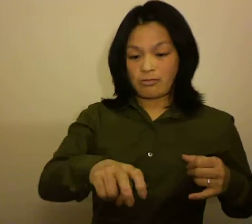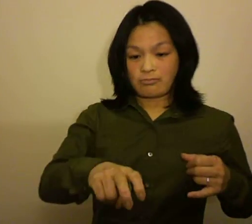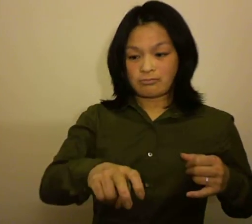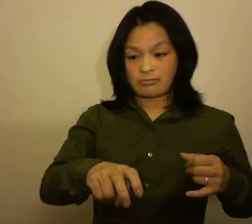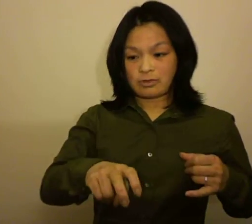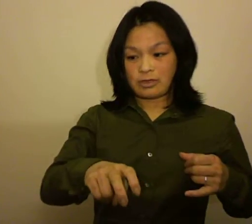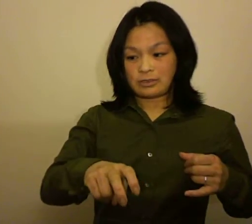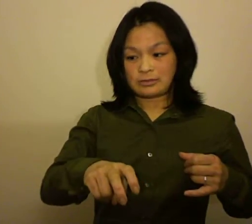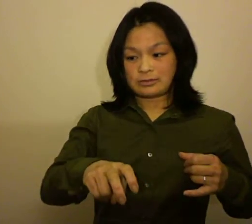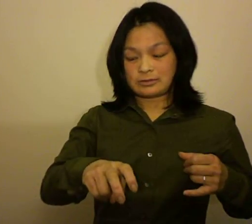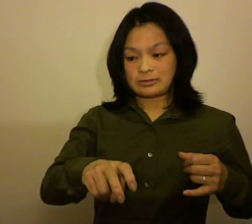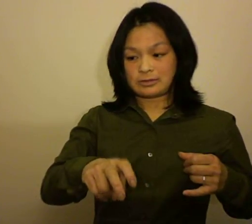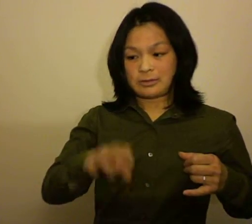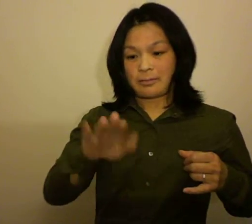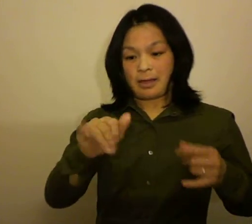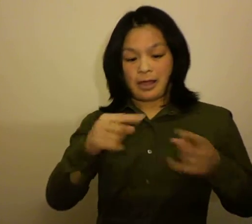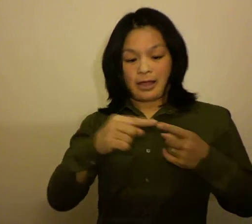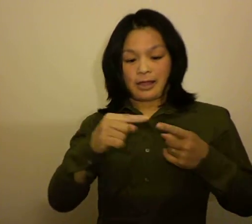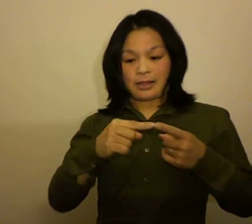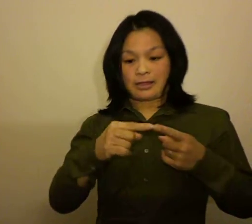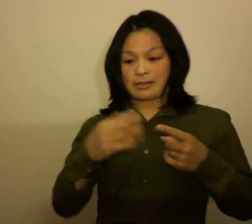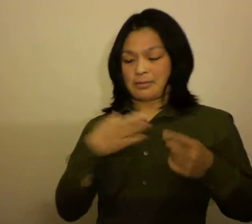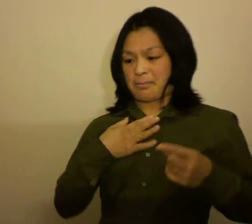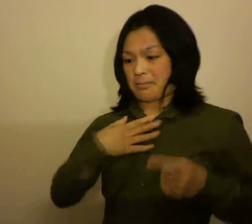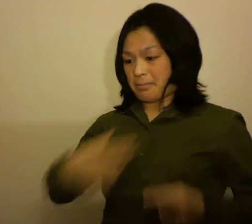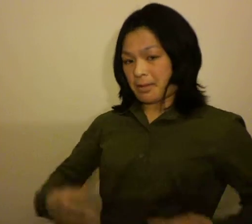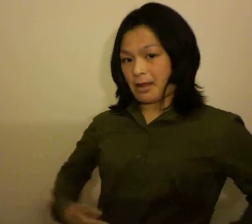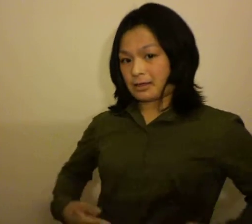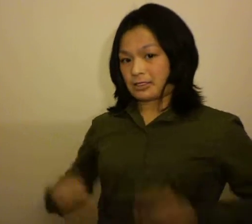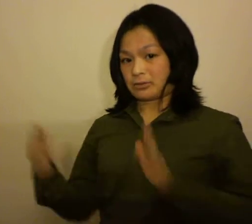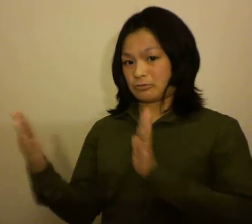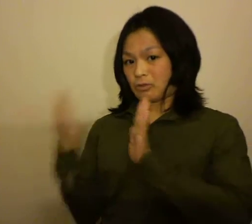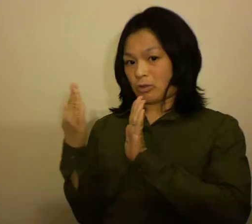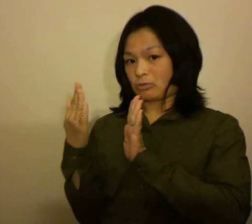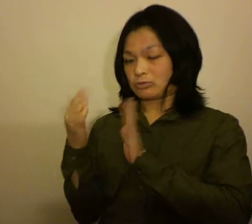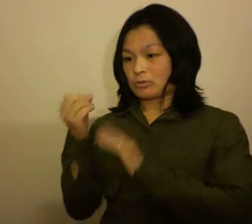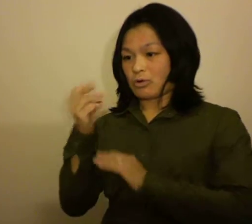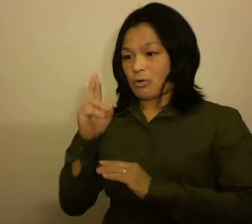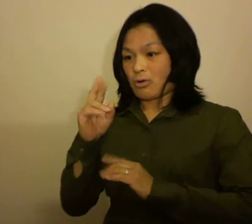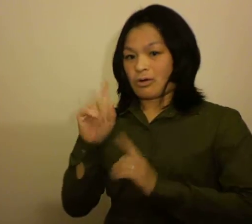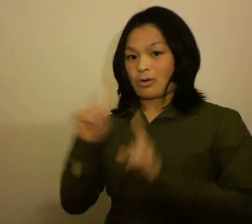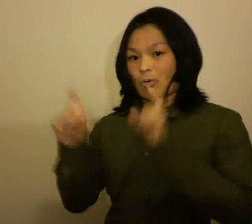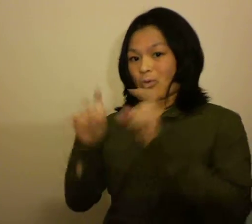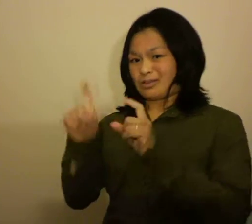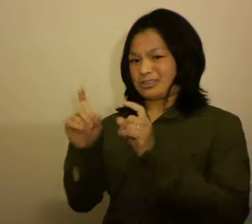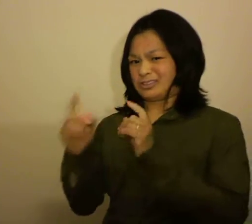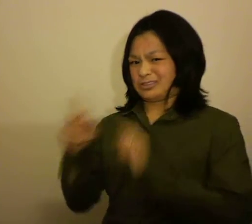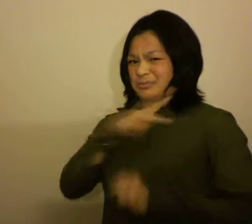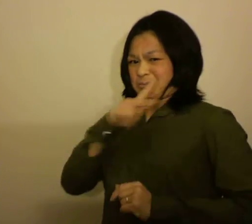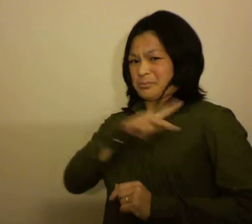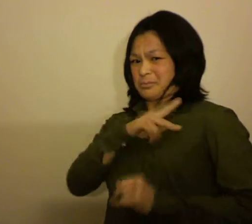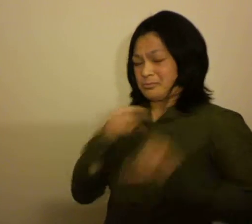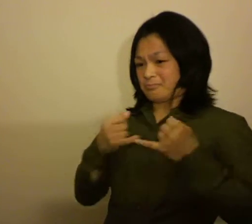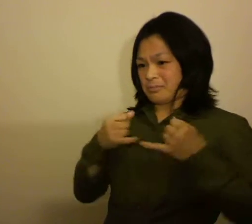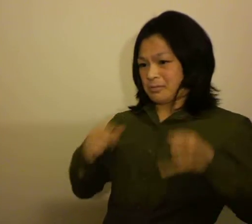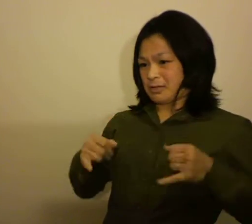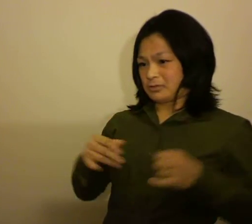body or with a certain question or a comment. And kids often find themselves wanting to say, get out of my face,